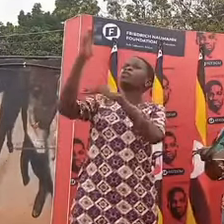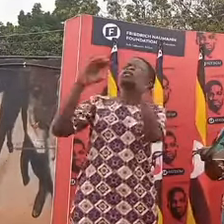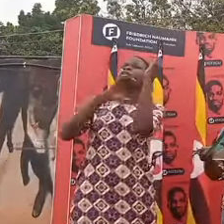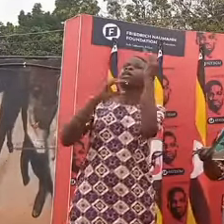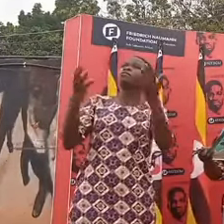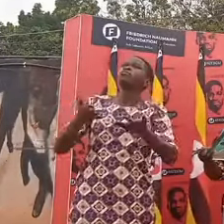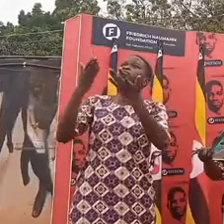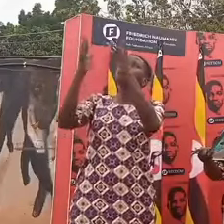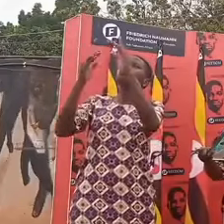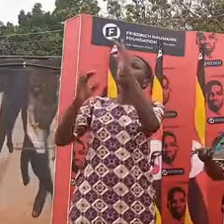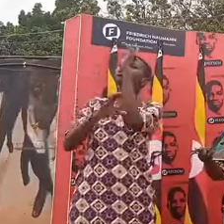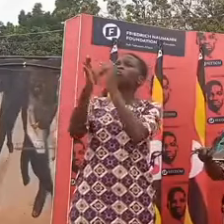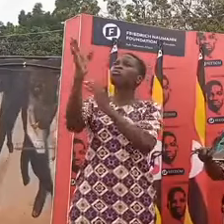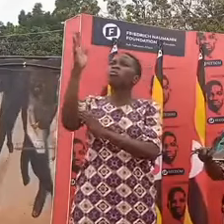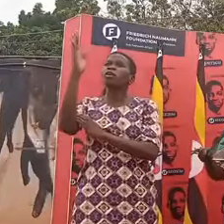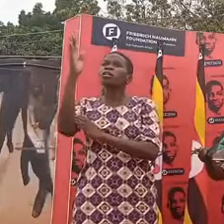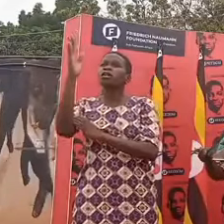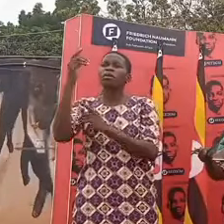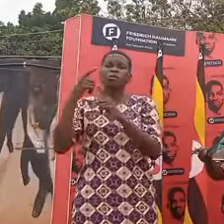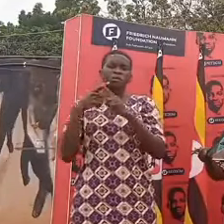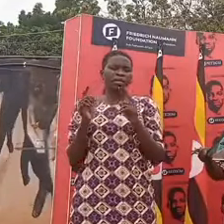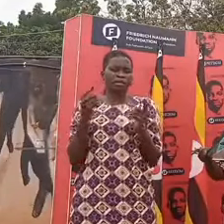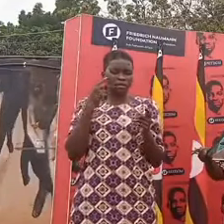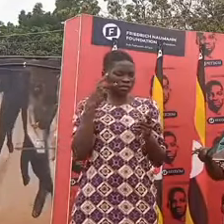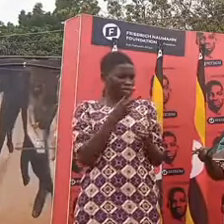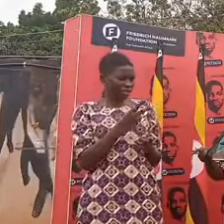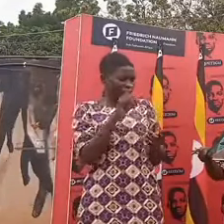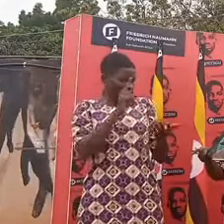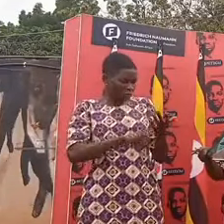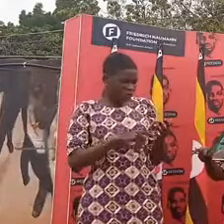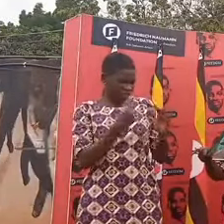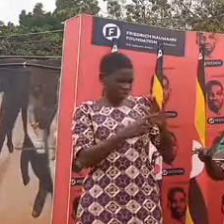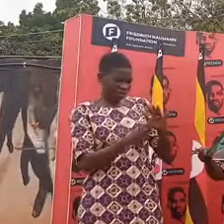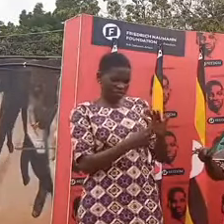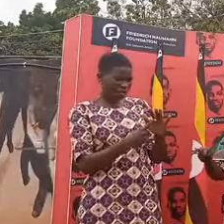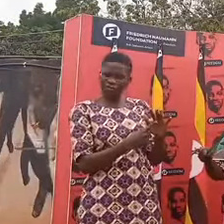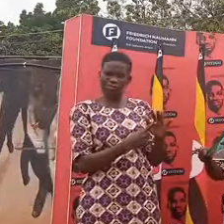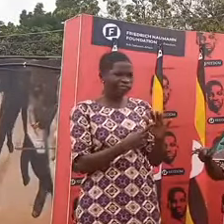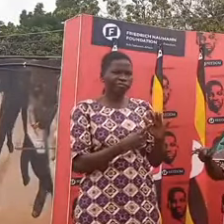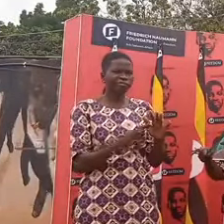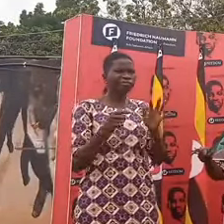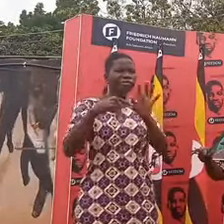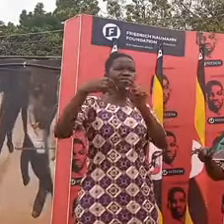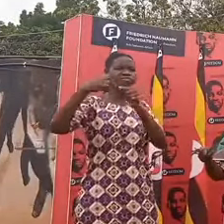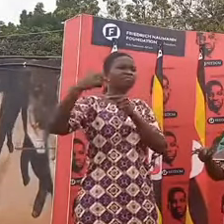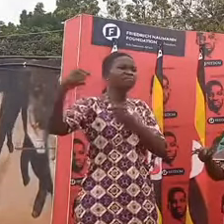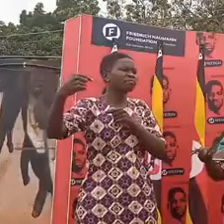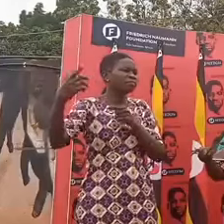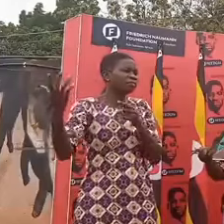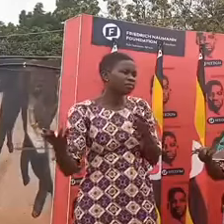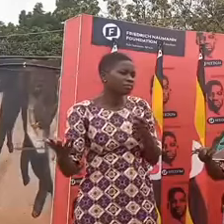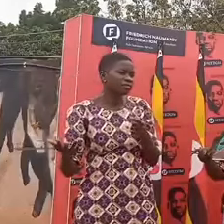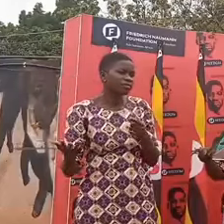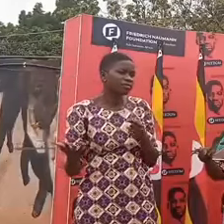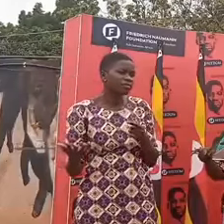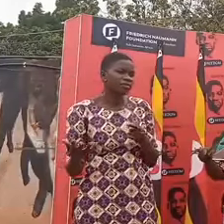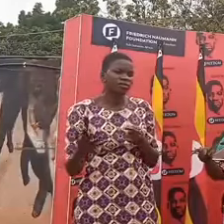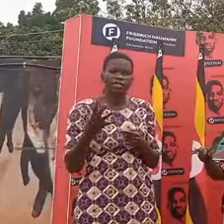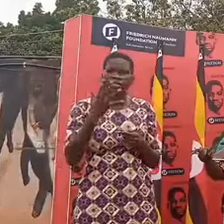crime and a death, and cause a death sentence if you run on Nup ticket. What a